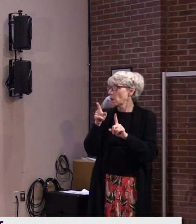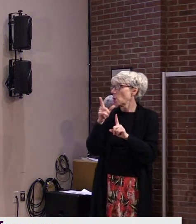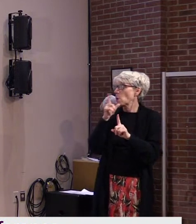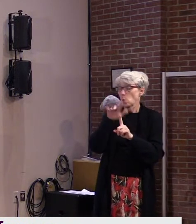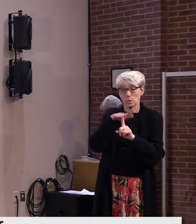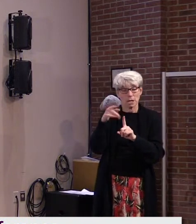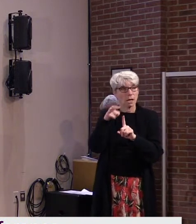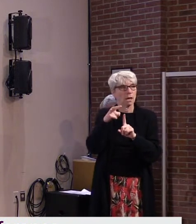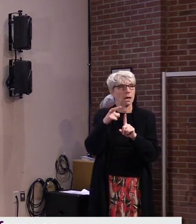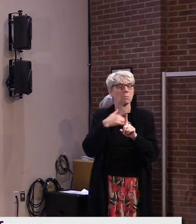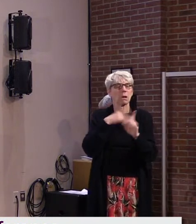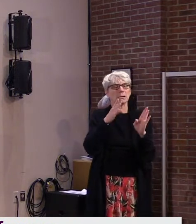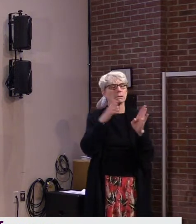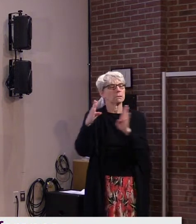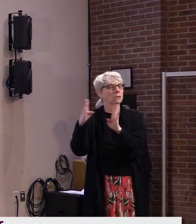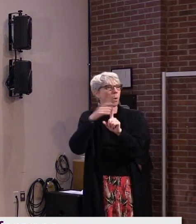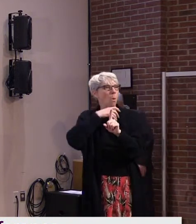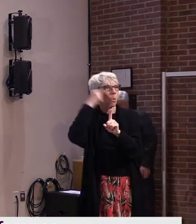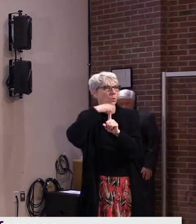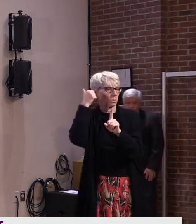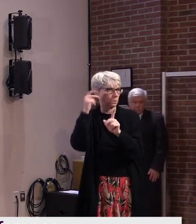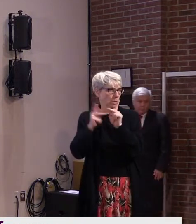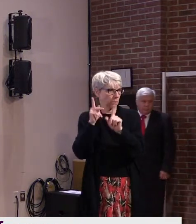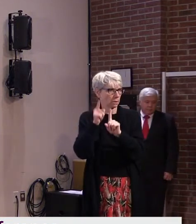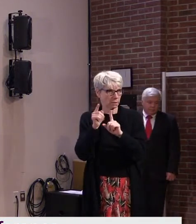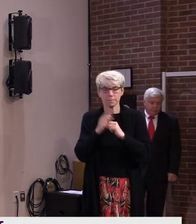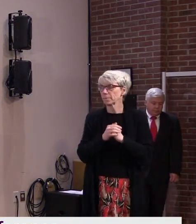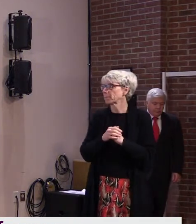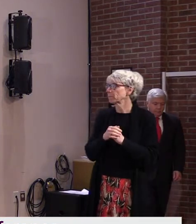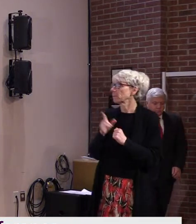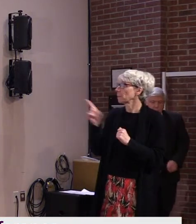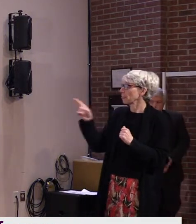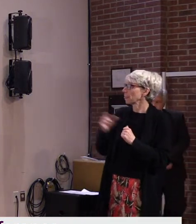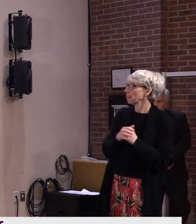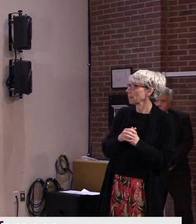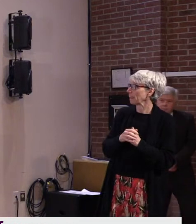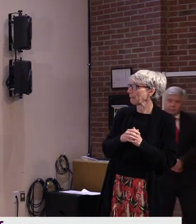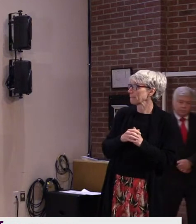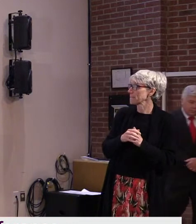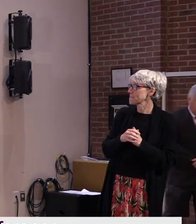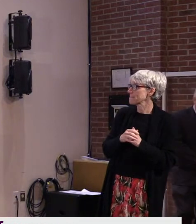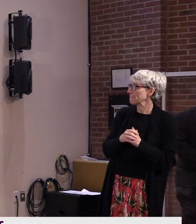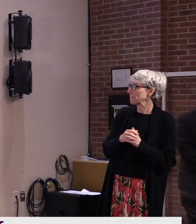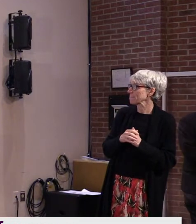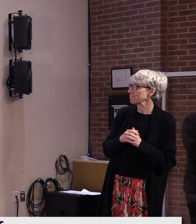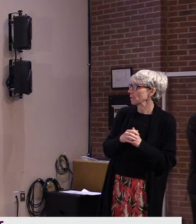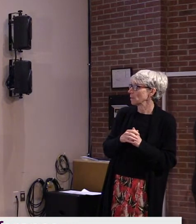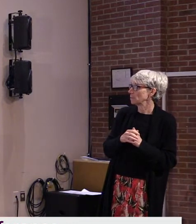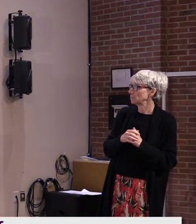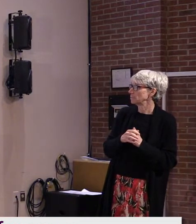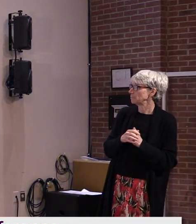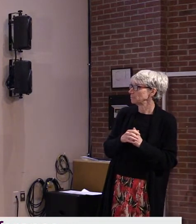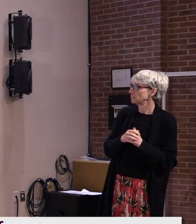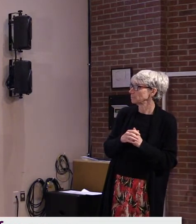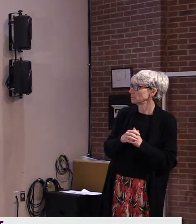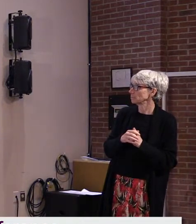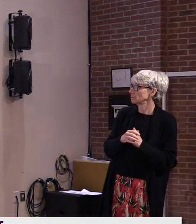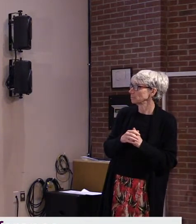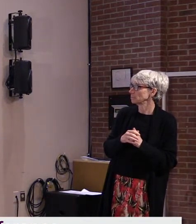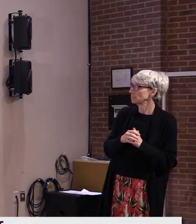the age spectrum. On the next slide, our case fatality rate,